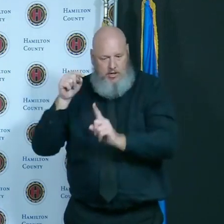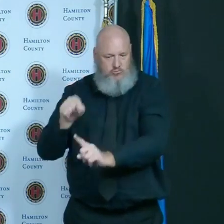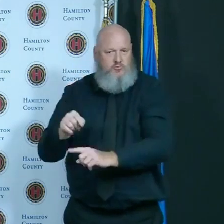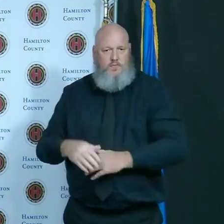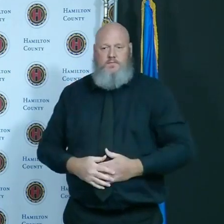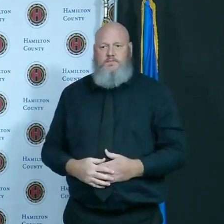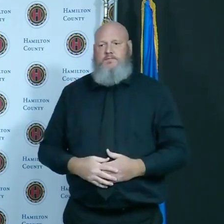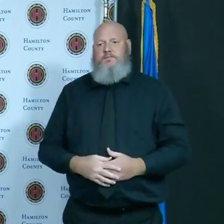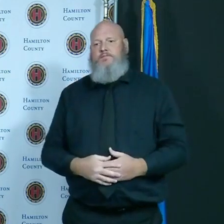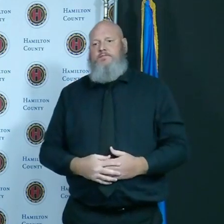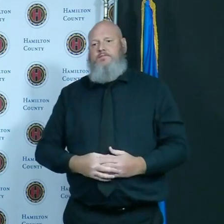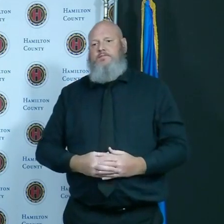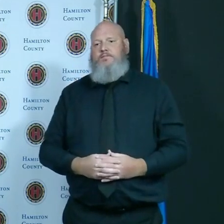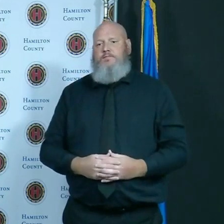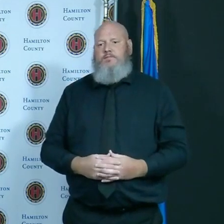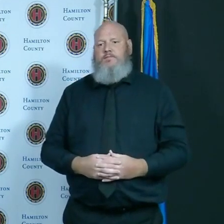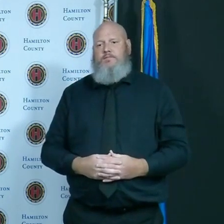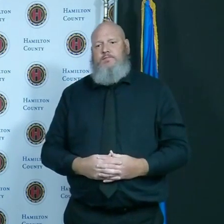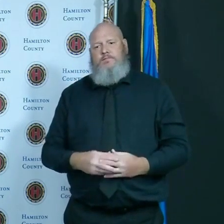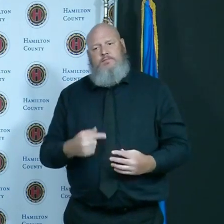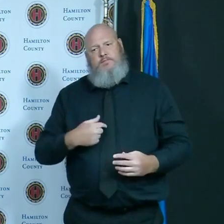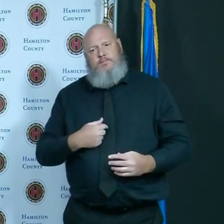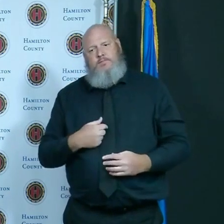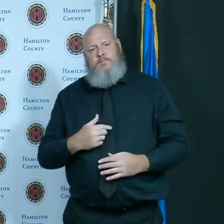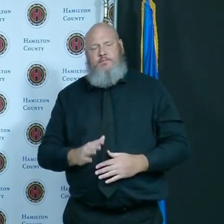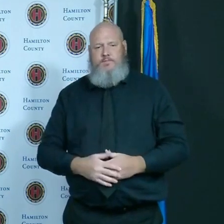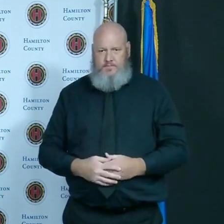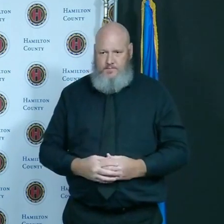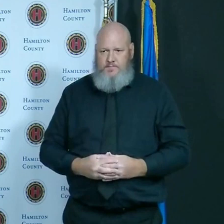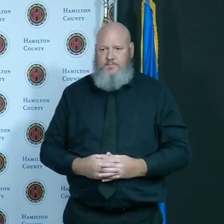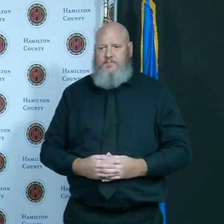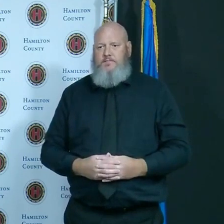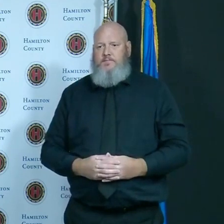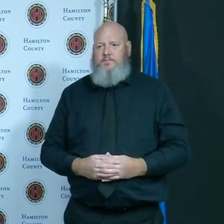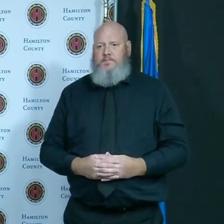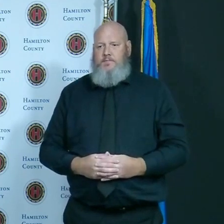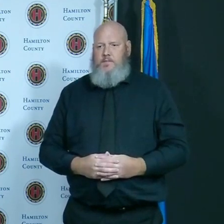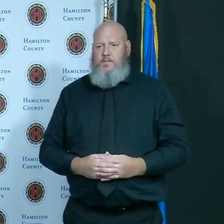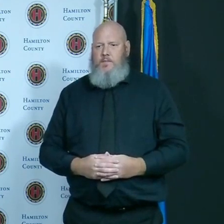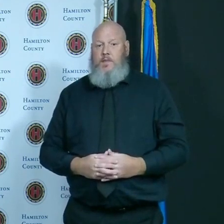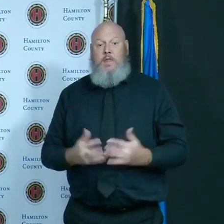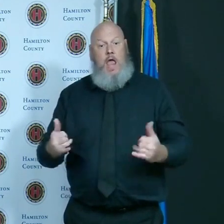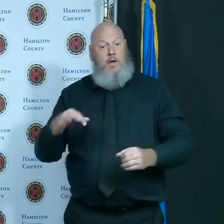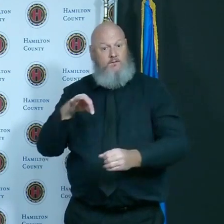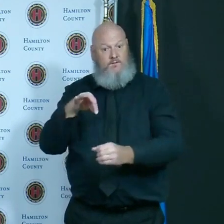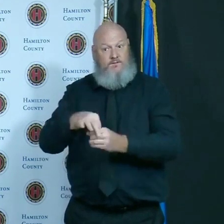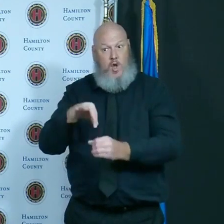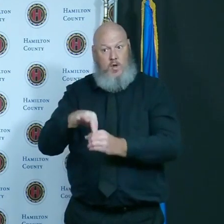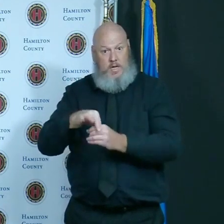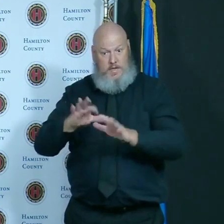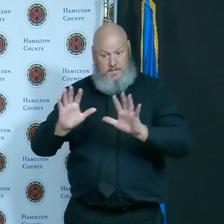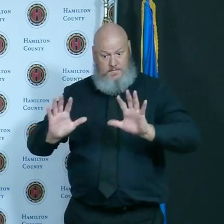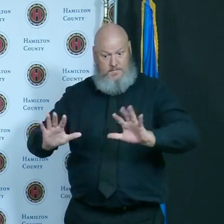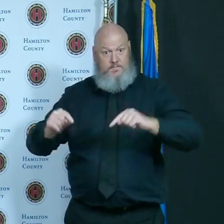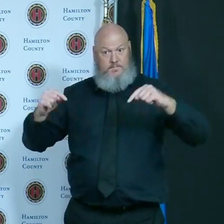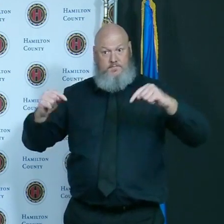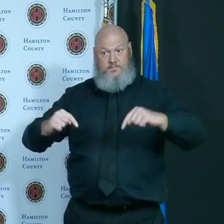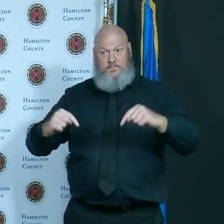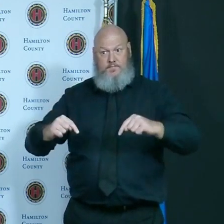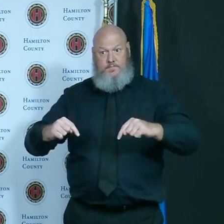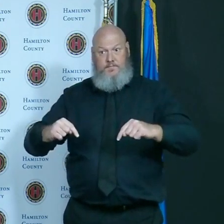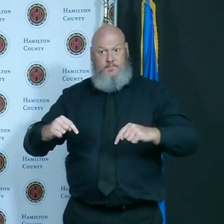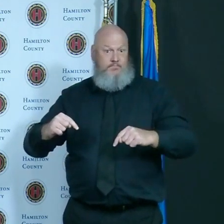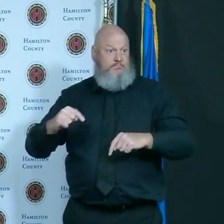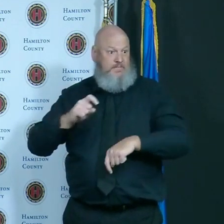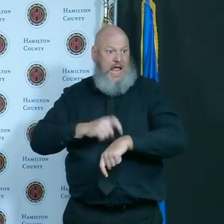been sidelined a little bit, is voting. We are in the middle of an election cycle. And so it's been